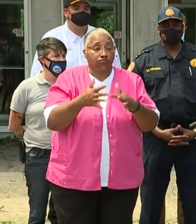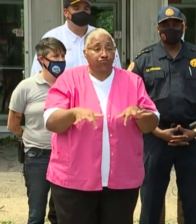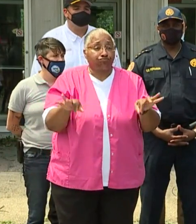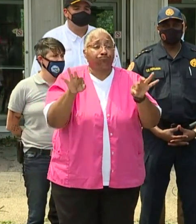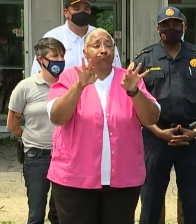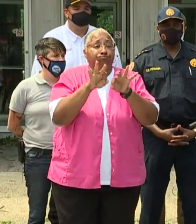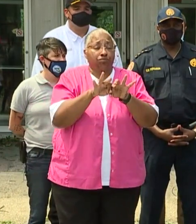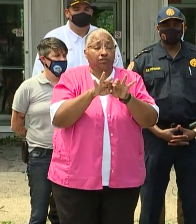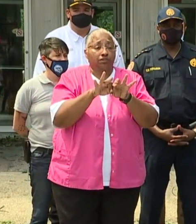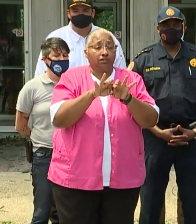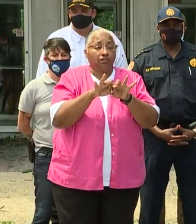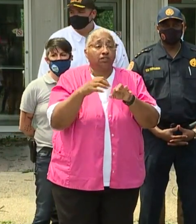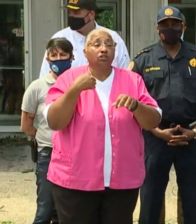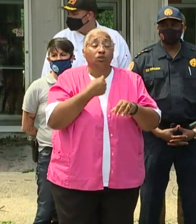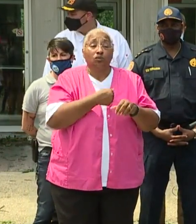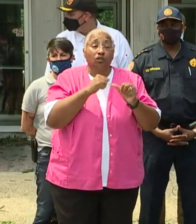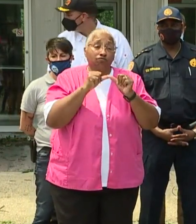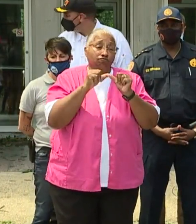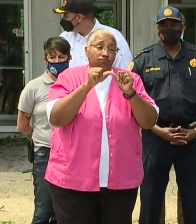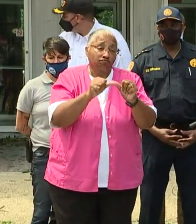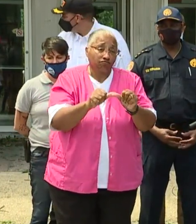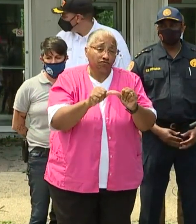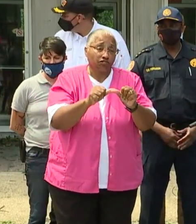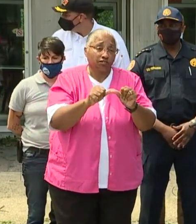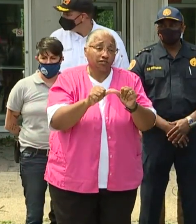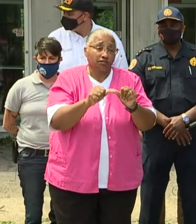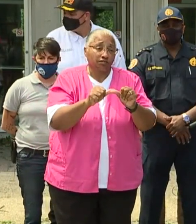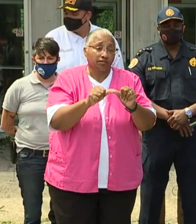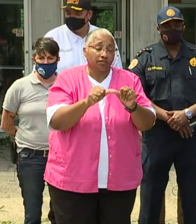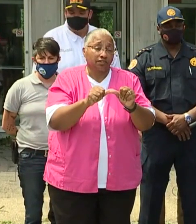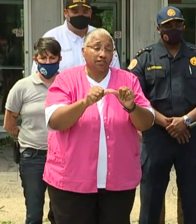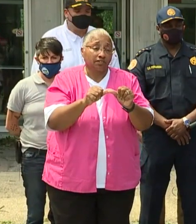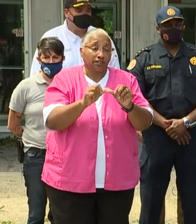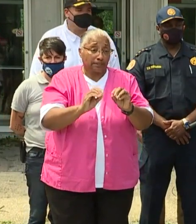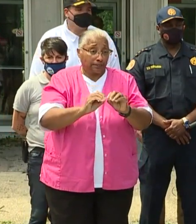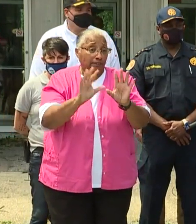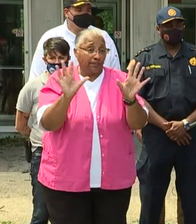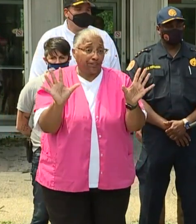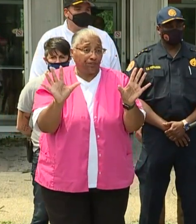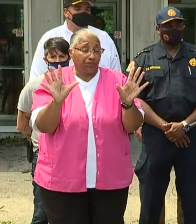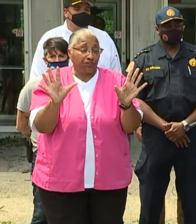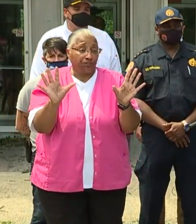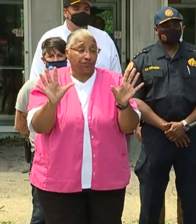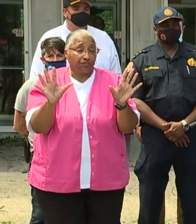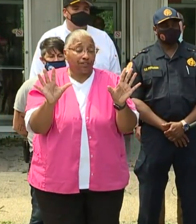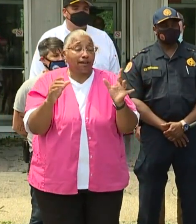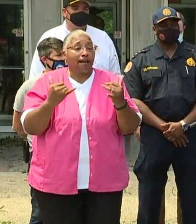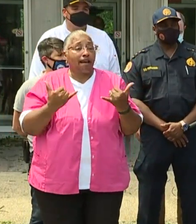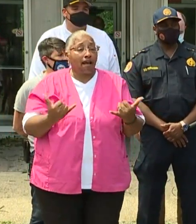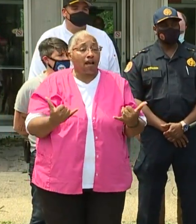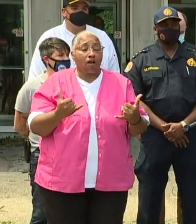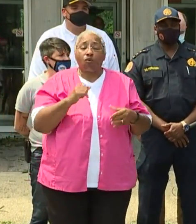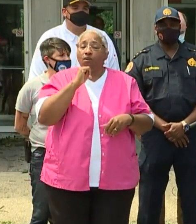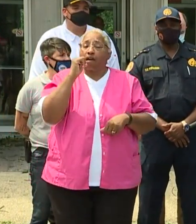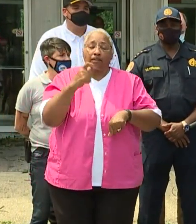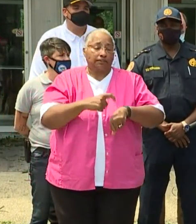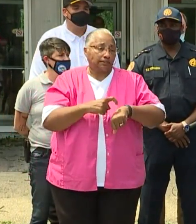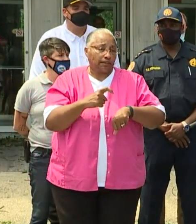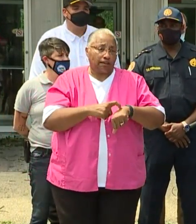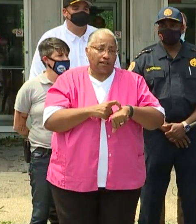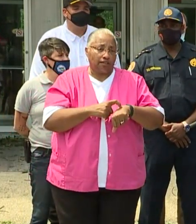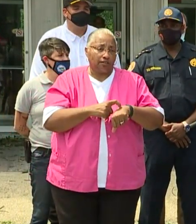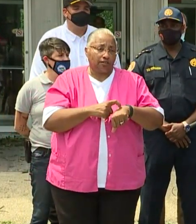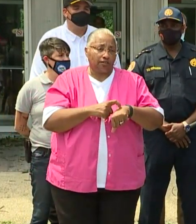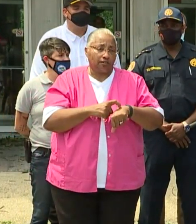we held the line, no doubt about that, now is not the time